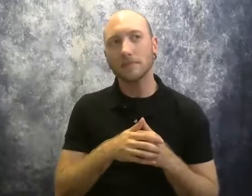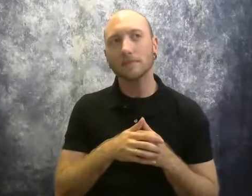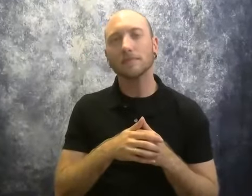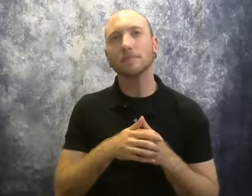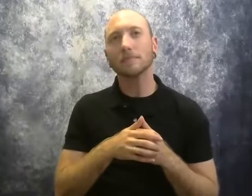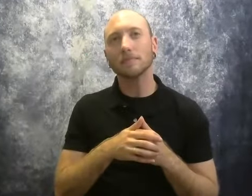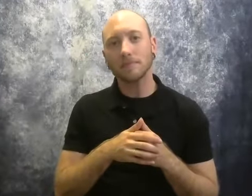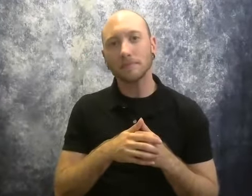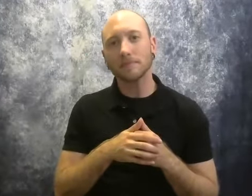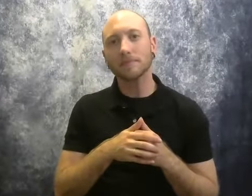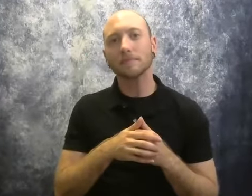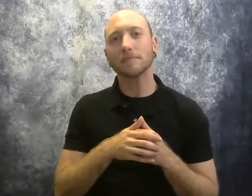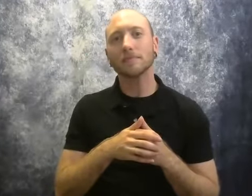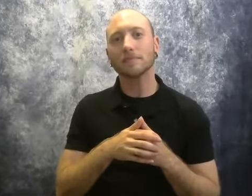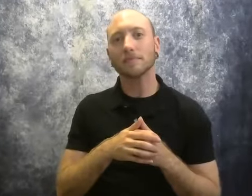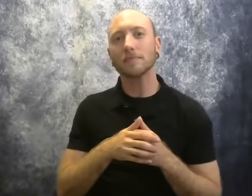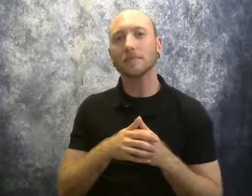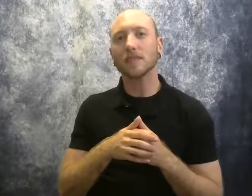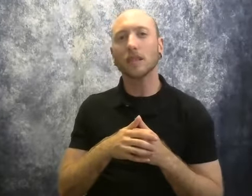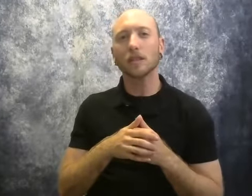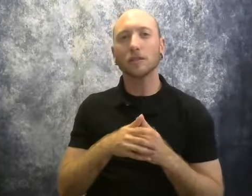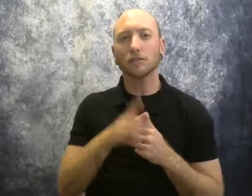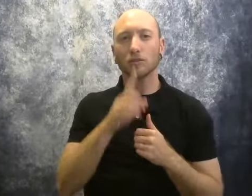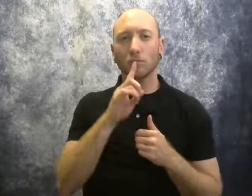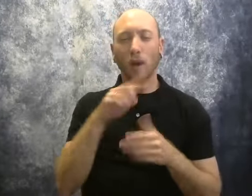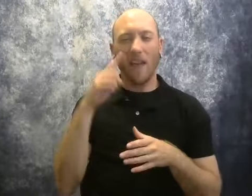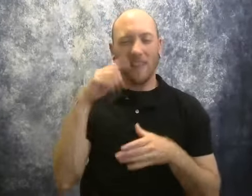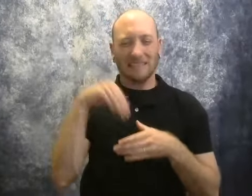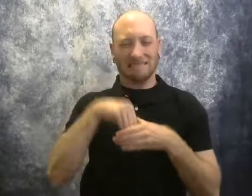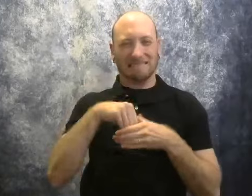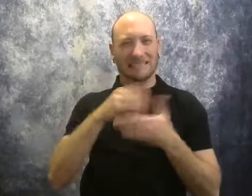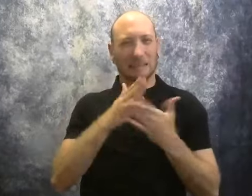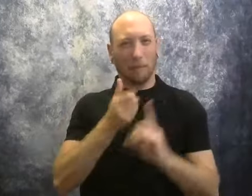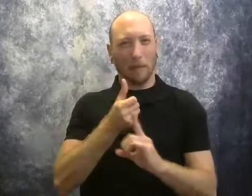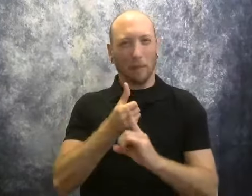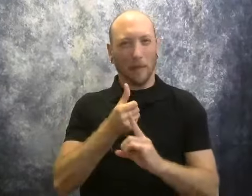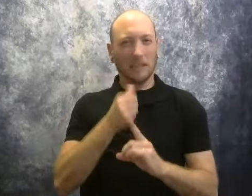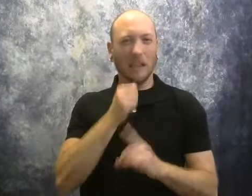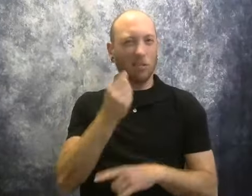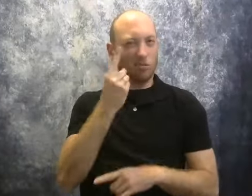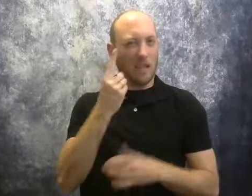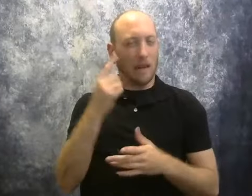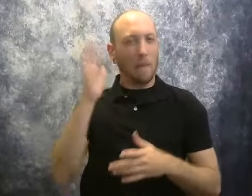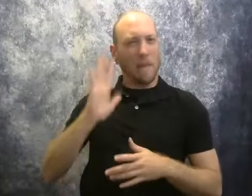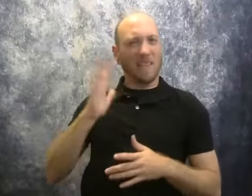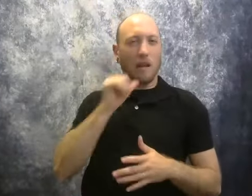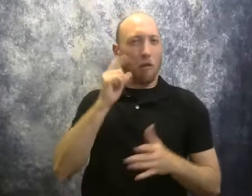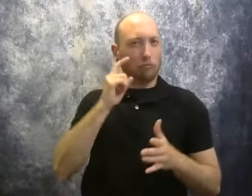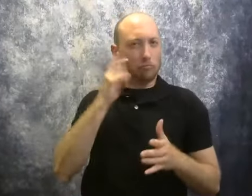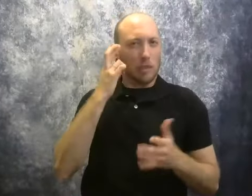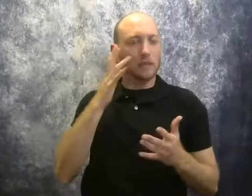think that created some angst internally for me. Not that I recognised it at the time, of course.